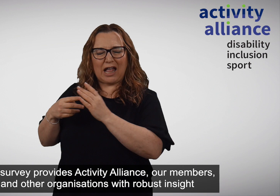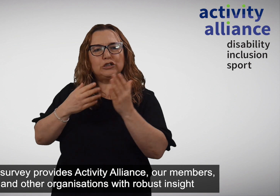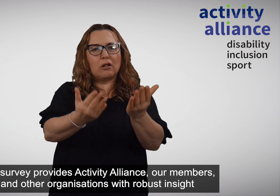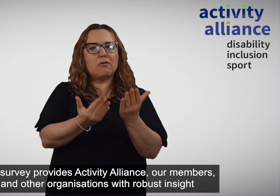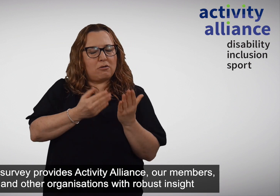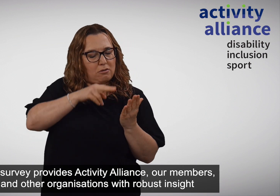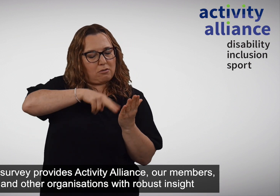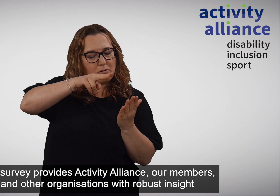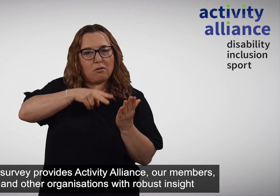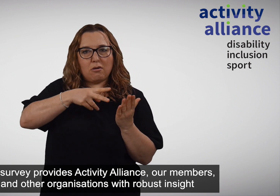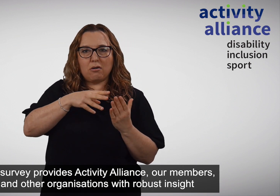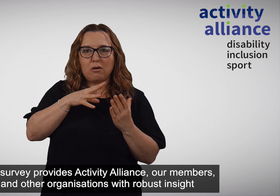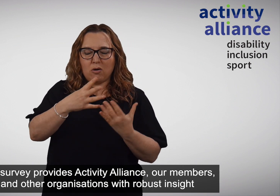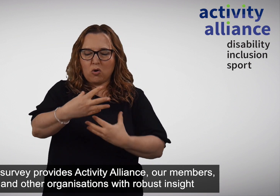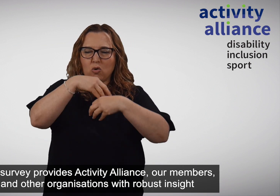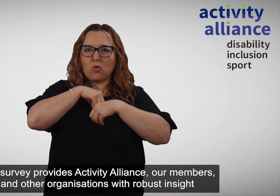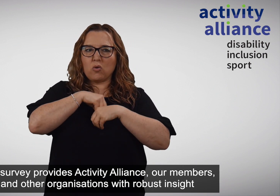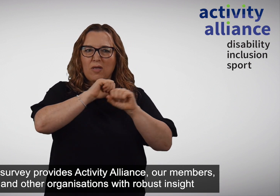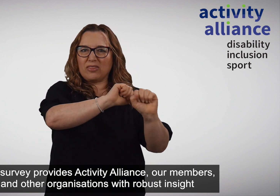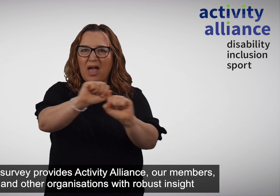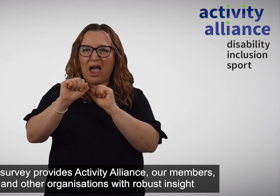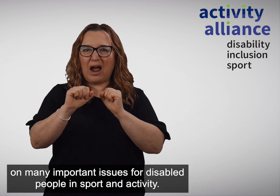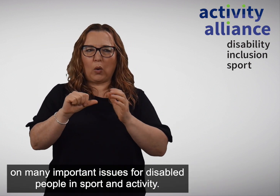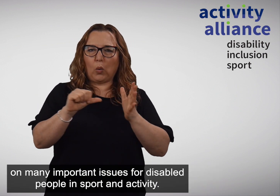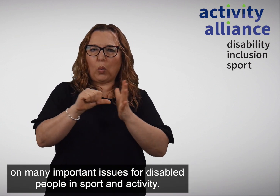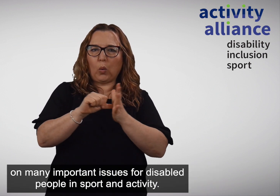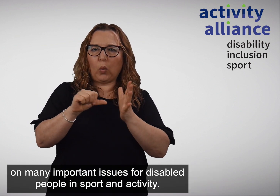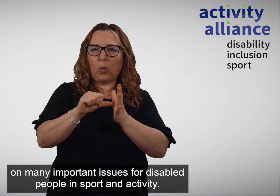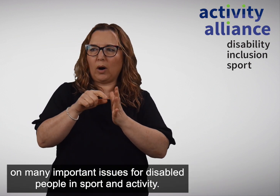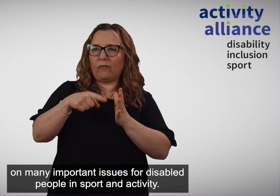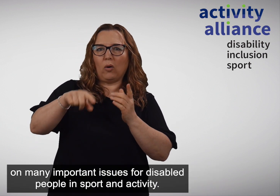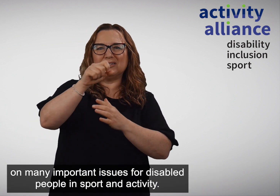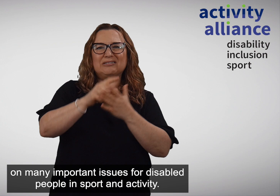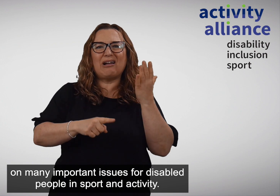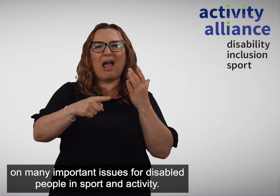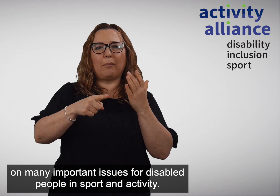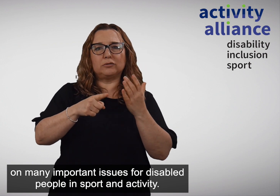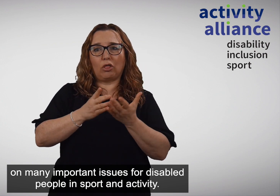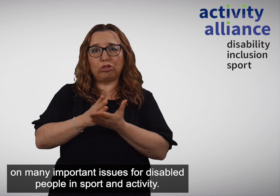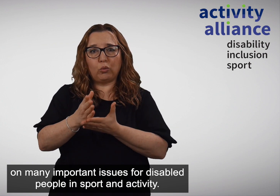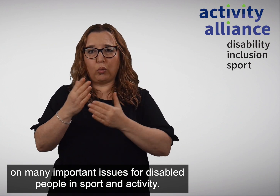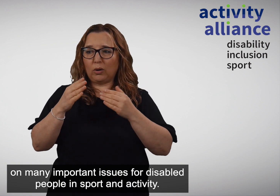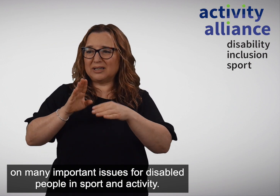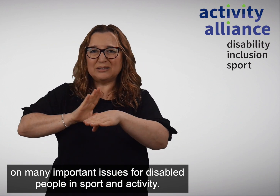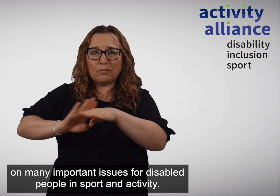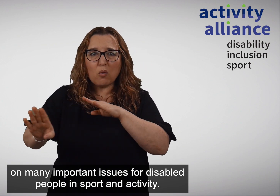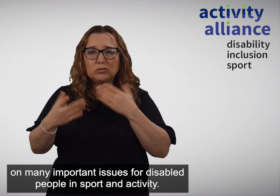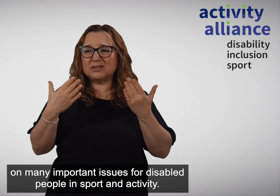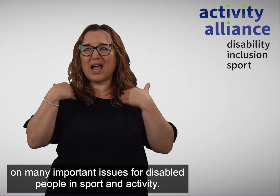with robust insight on many important issues for disabled people in sport and